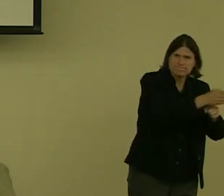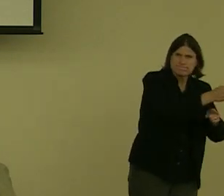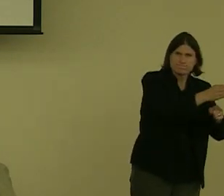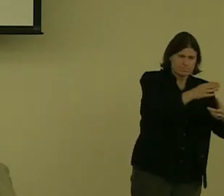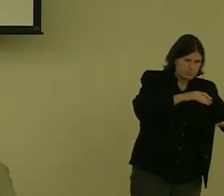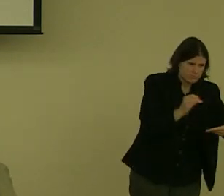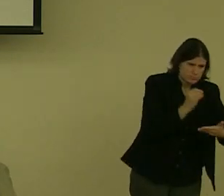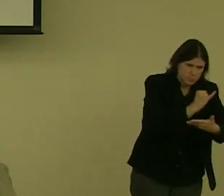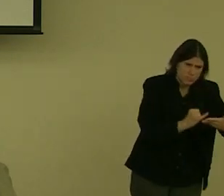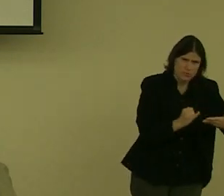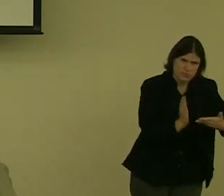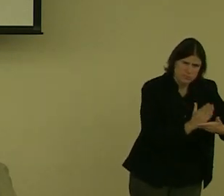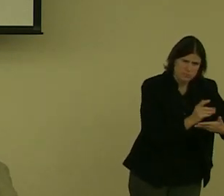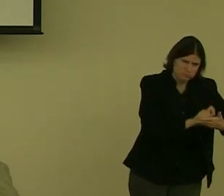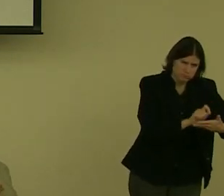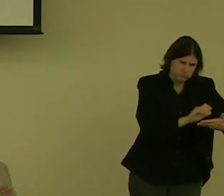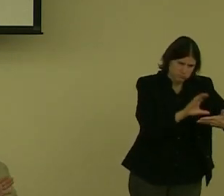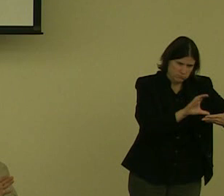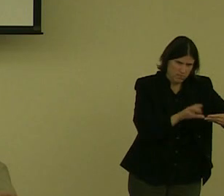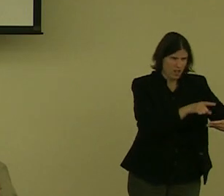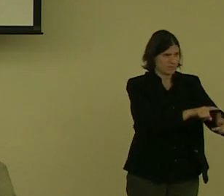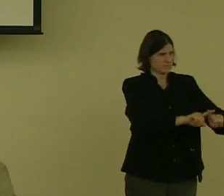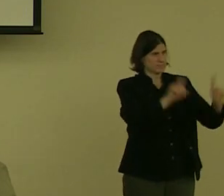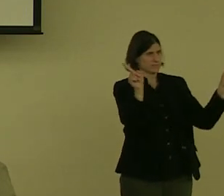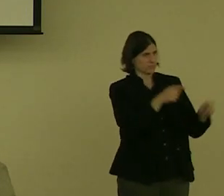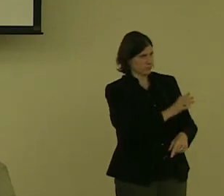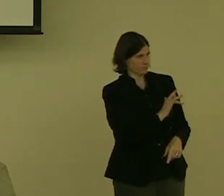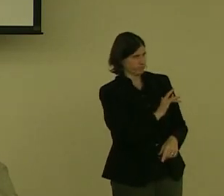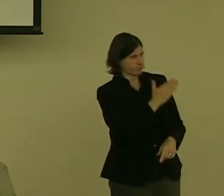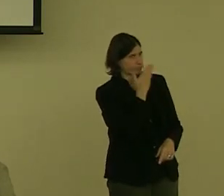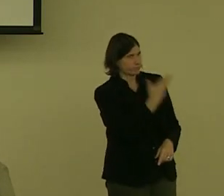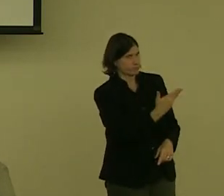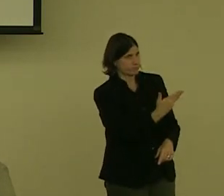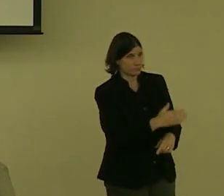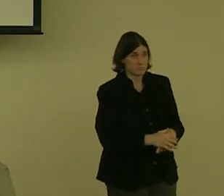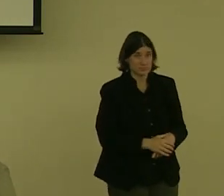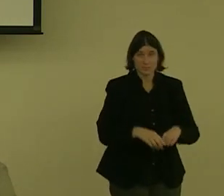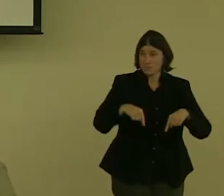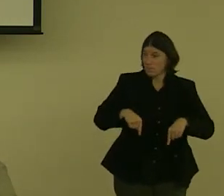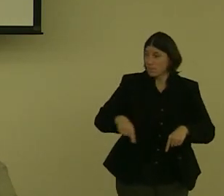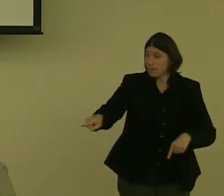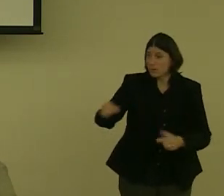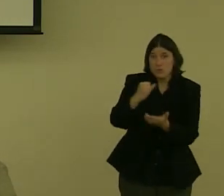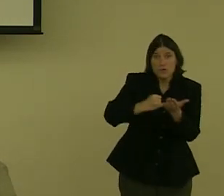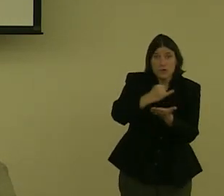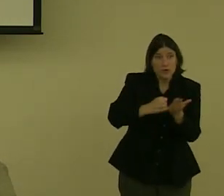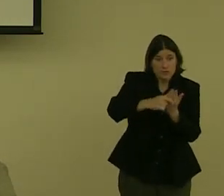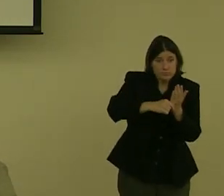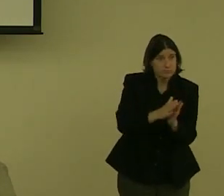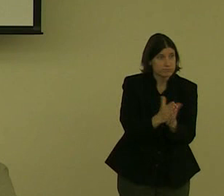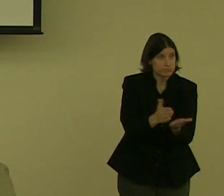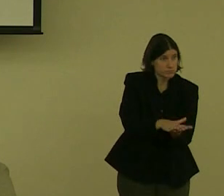that's what I like so much about comic studies, is that it has different access points than the traditional academic publication route